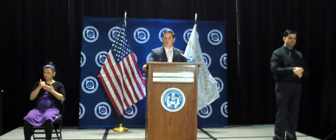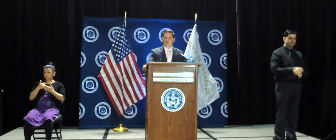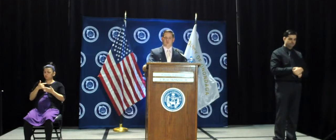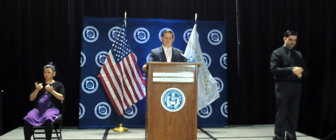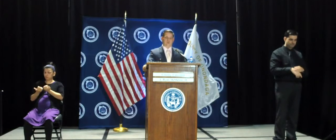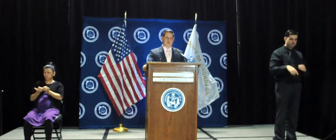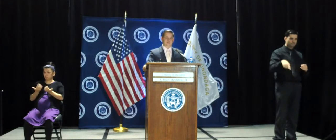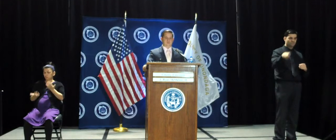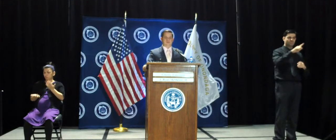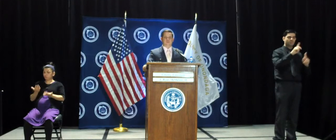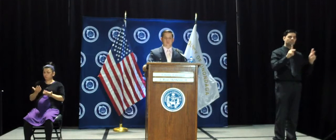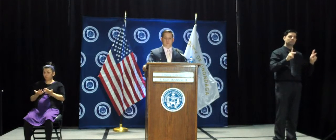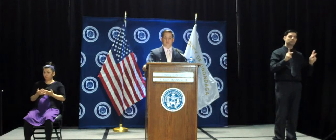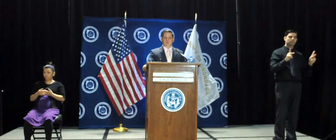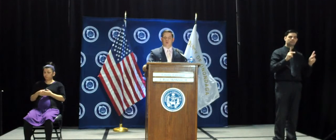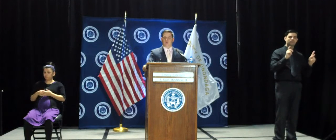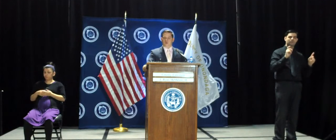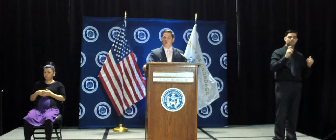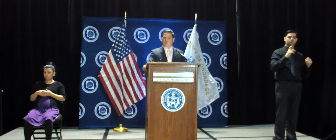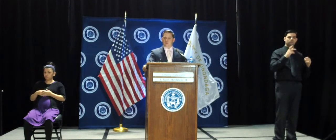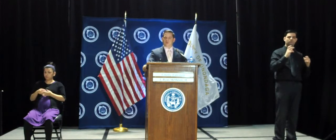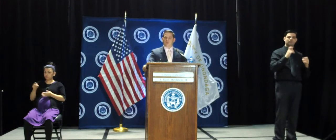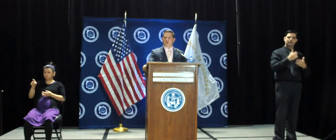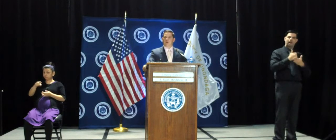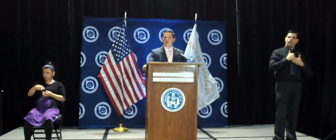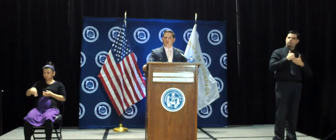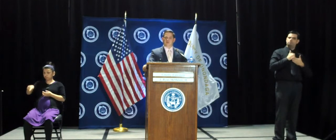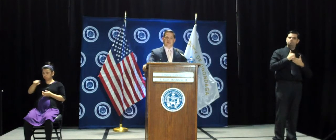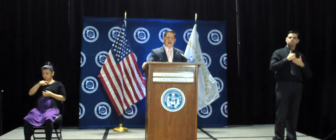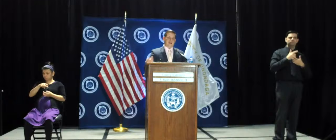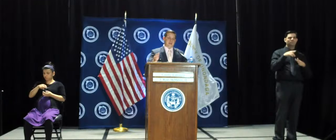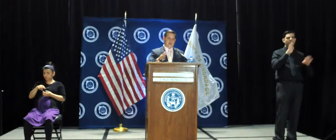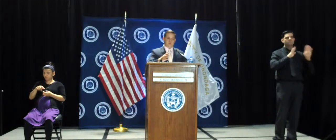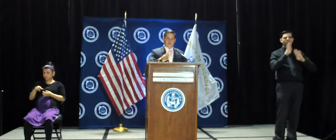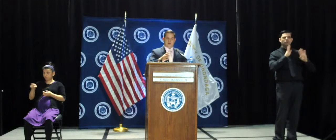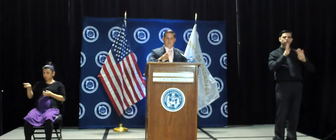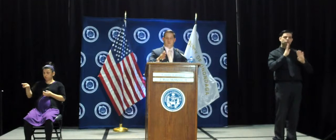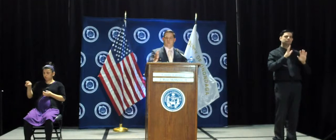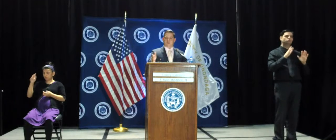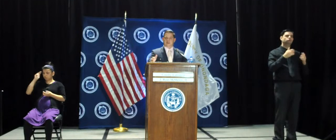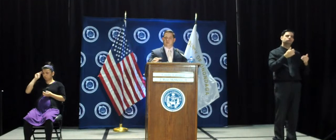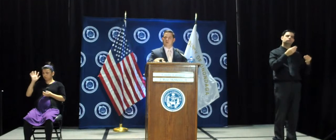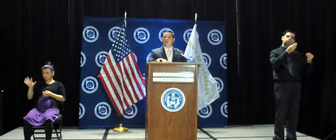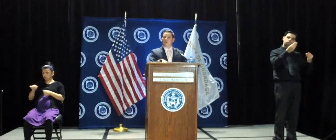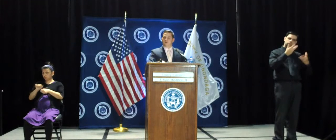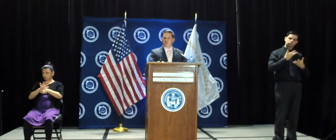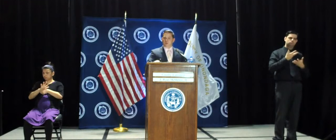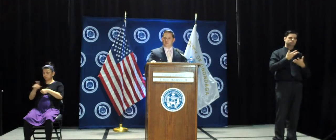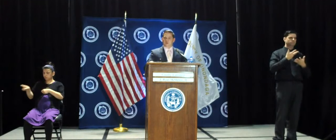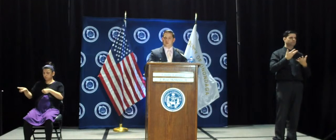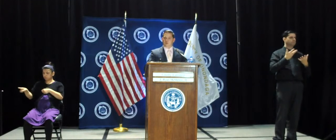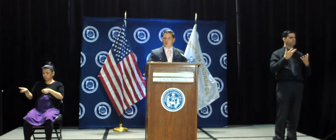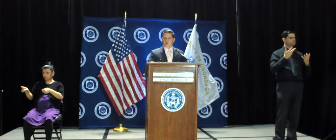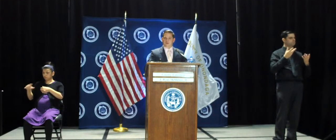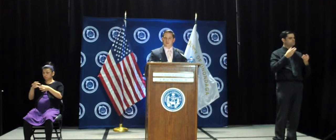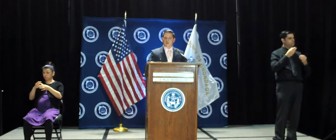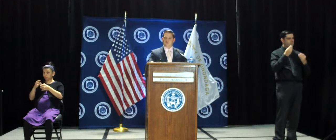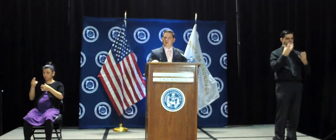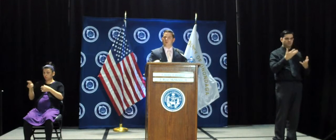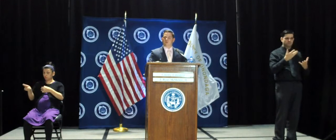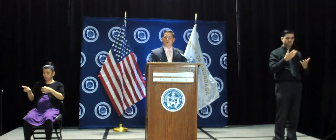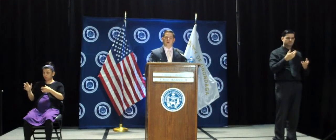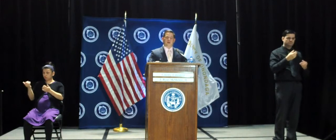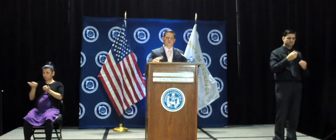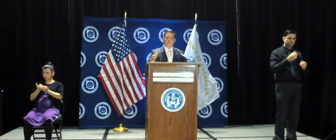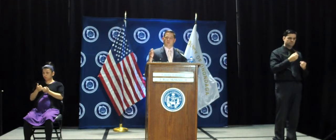If you are told that somebody you know has COVID and you are in contact with them over a period of time, do the right thing and quarantine and